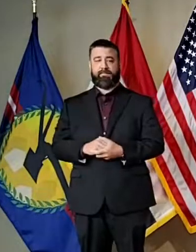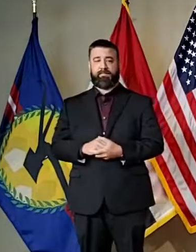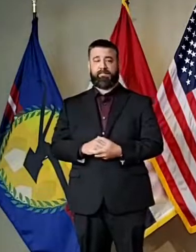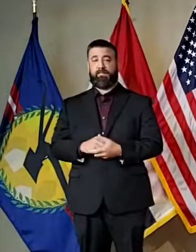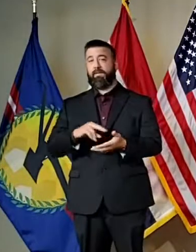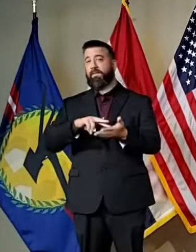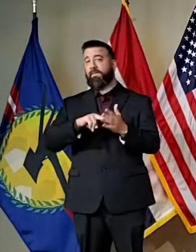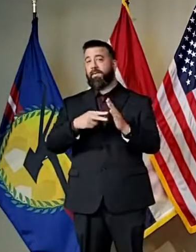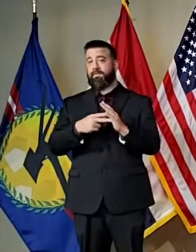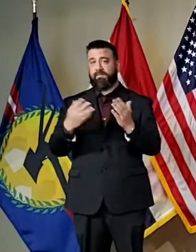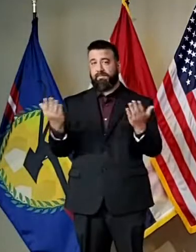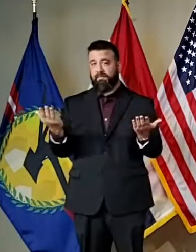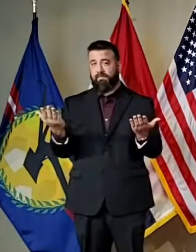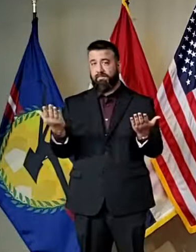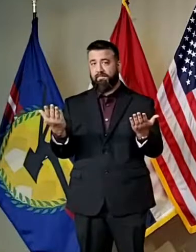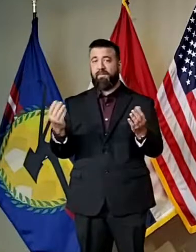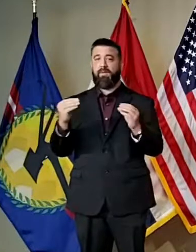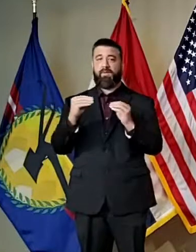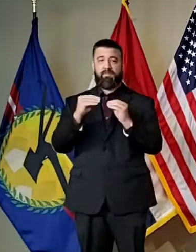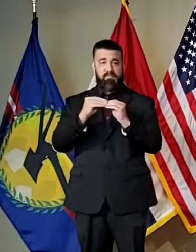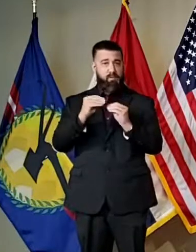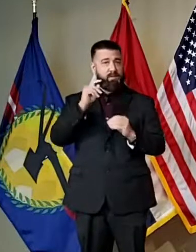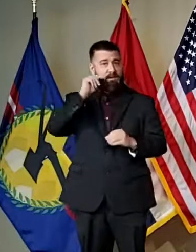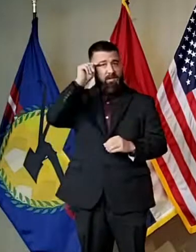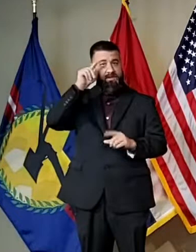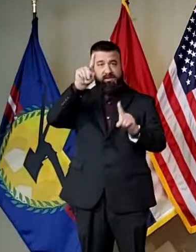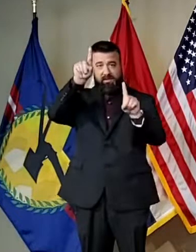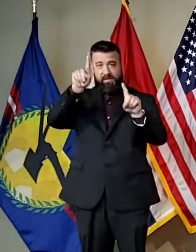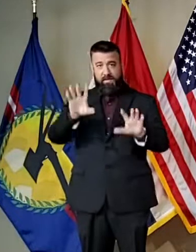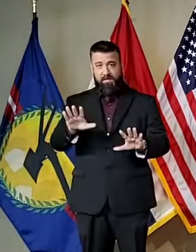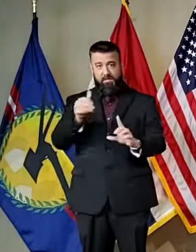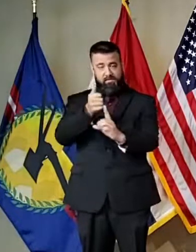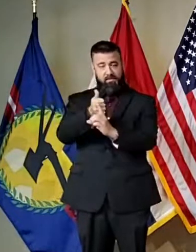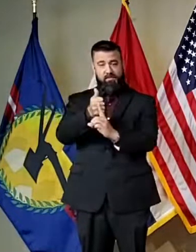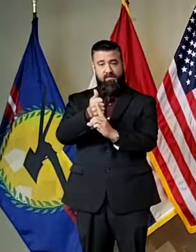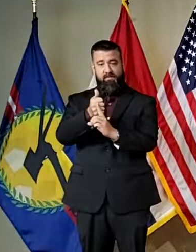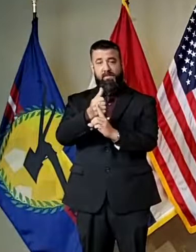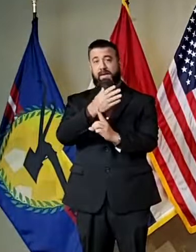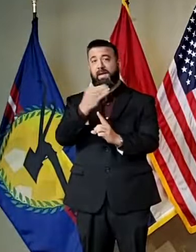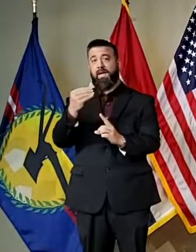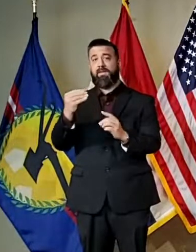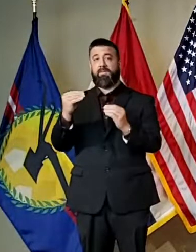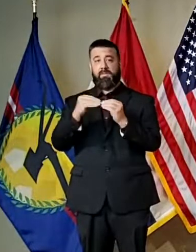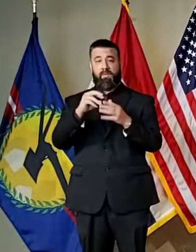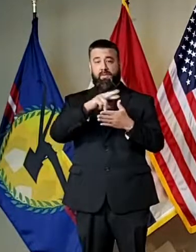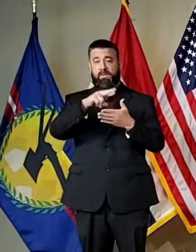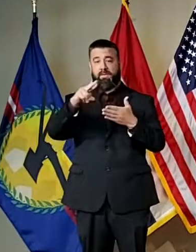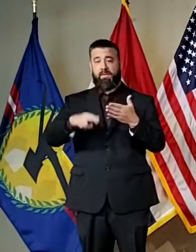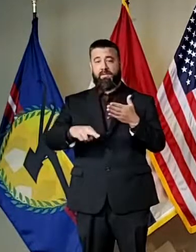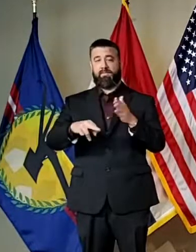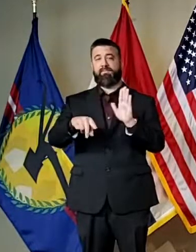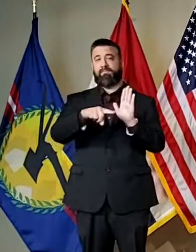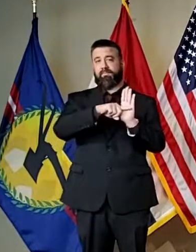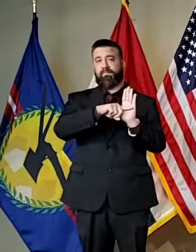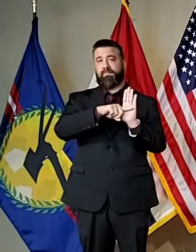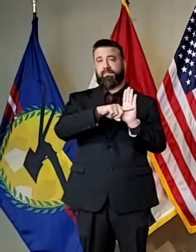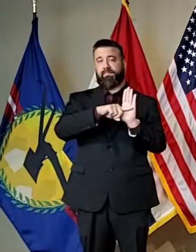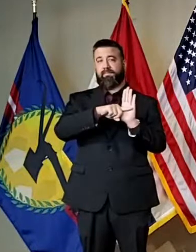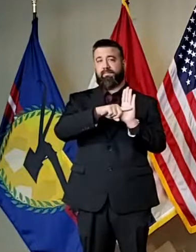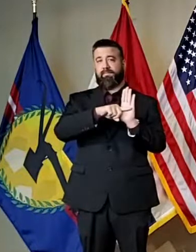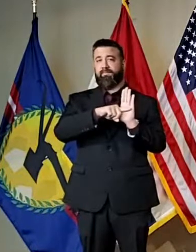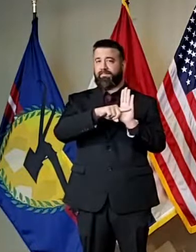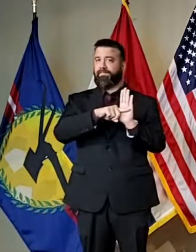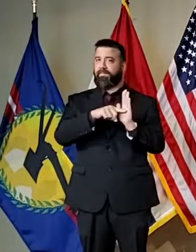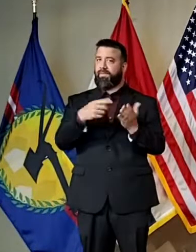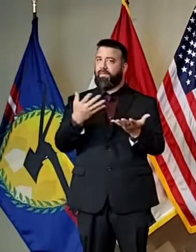This means more of those adolescents are getting tested, and more of those test results are coming back negative. Those are the kind of